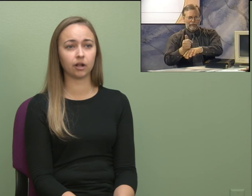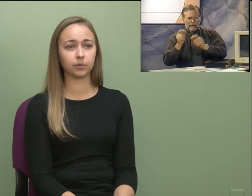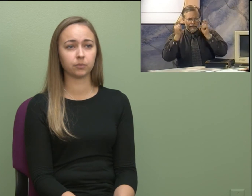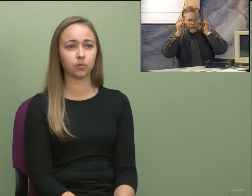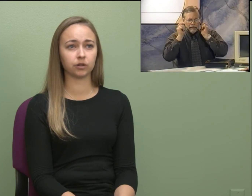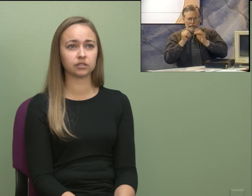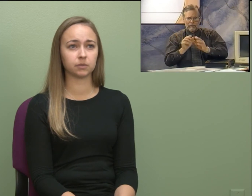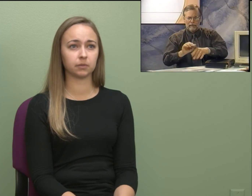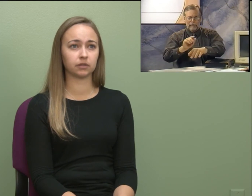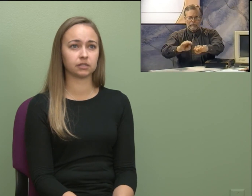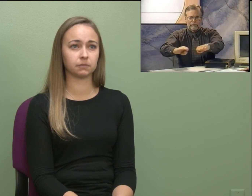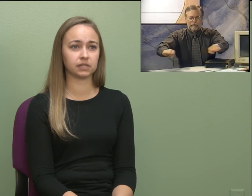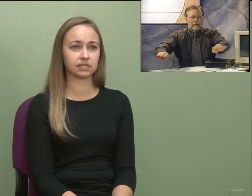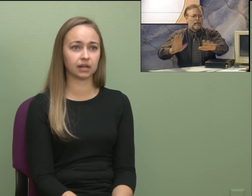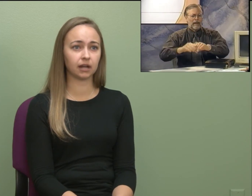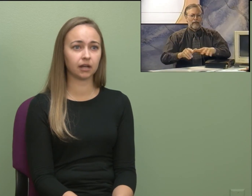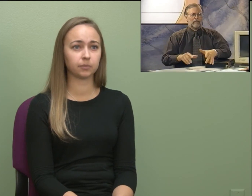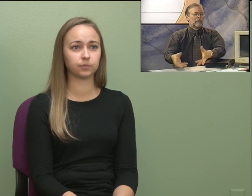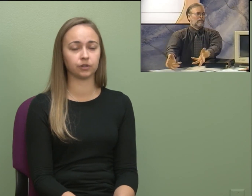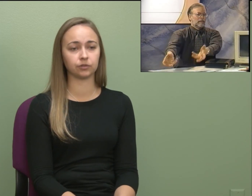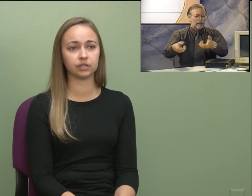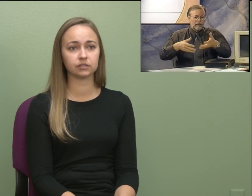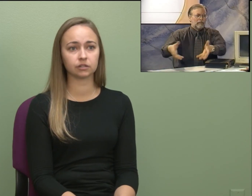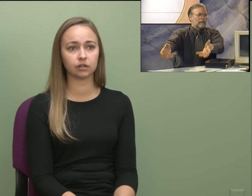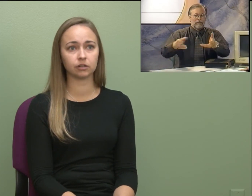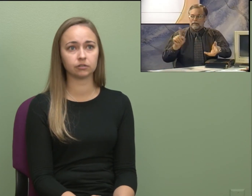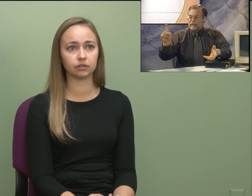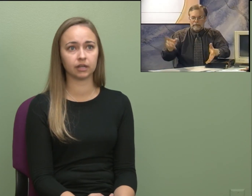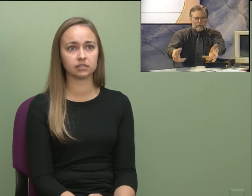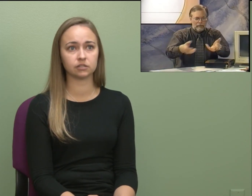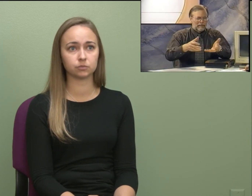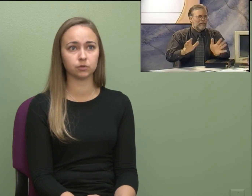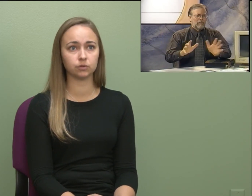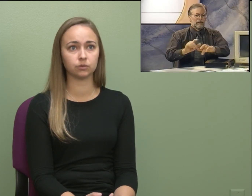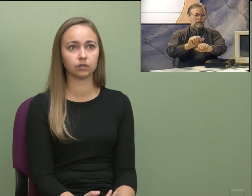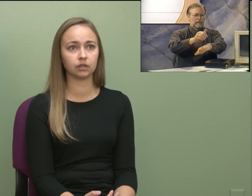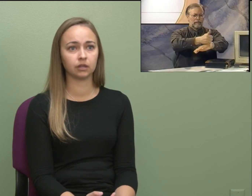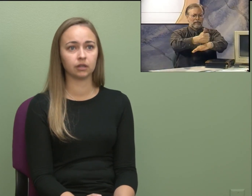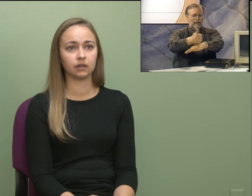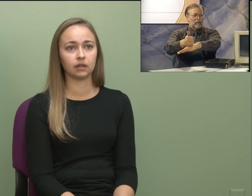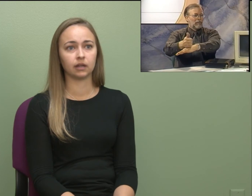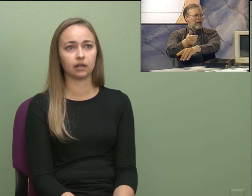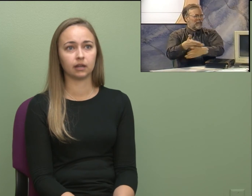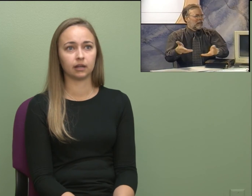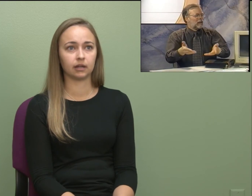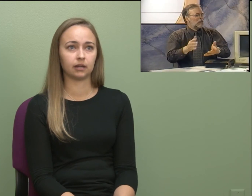And it'll help it more to be able to be set up, things are all nice and smooth.